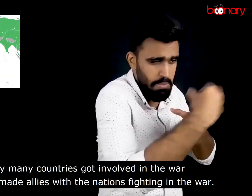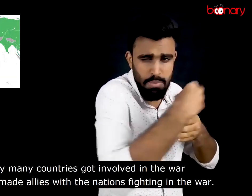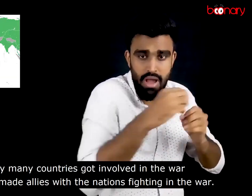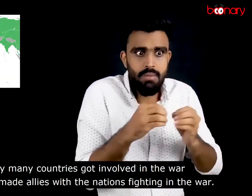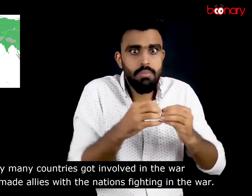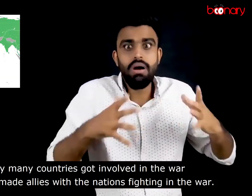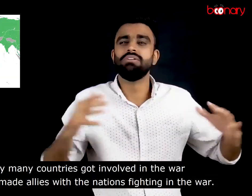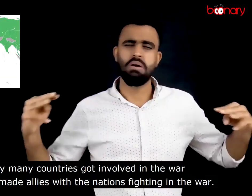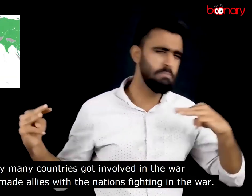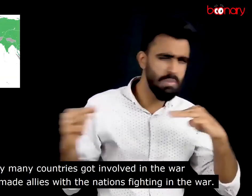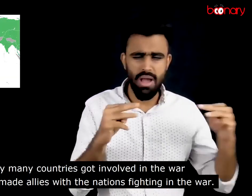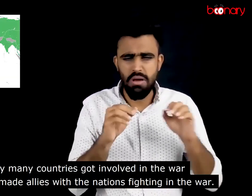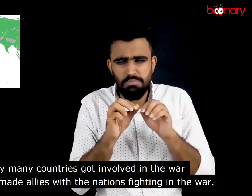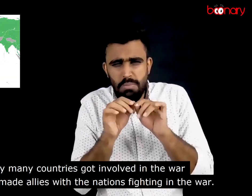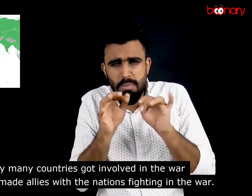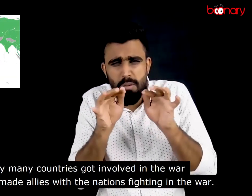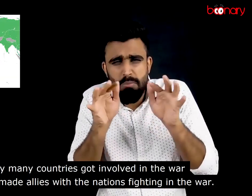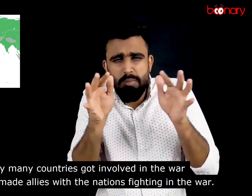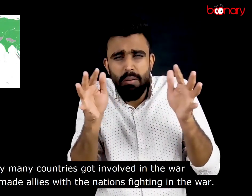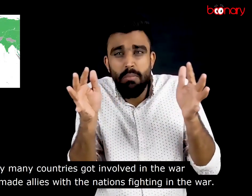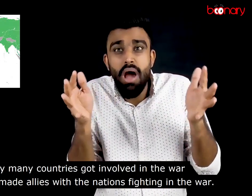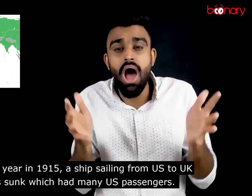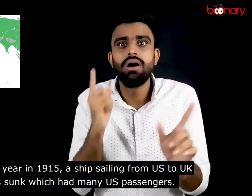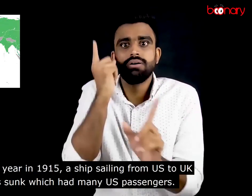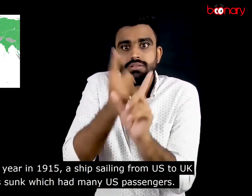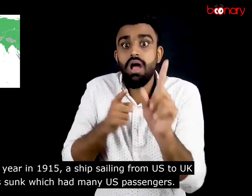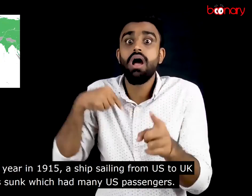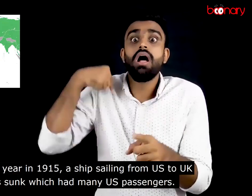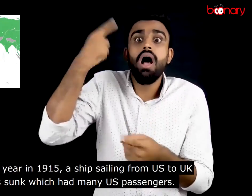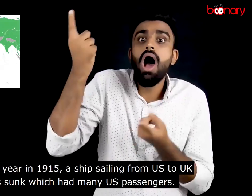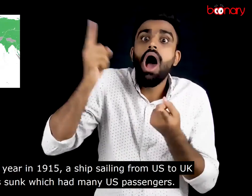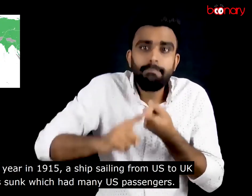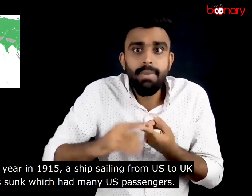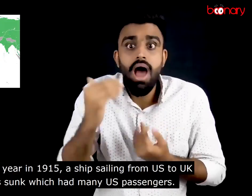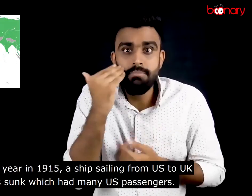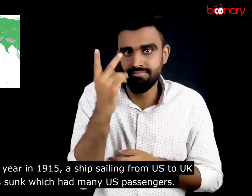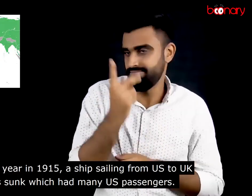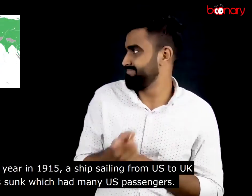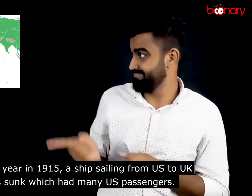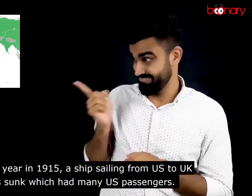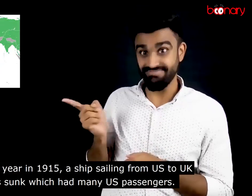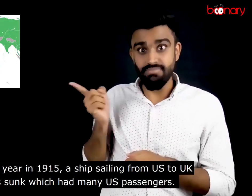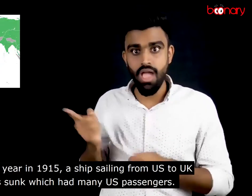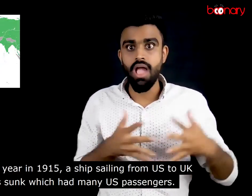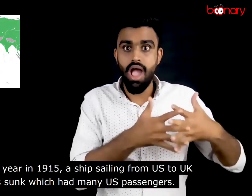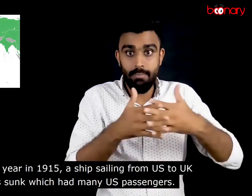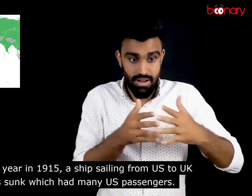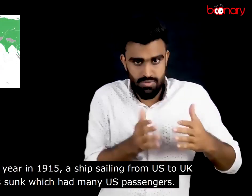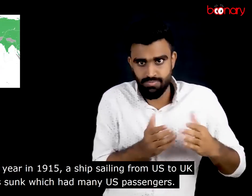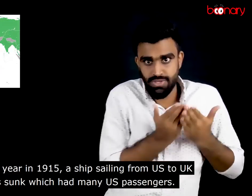made allies with the nations fighting in the war. After a year, in 1915, a ship